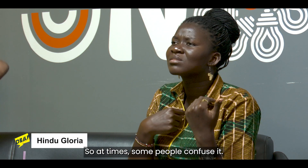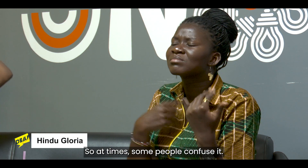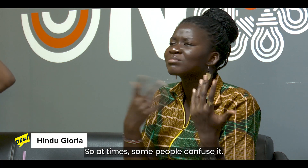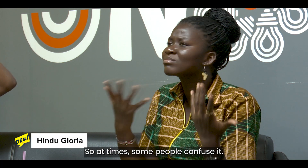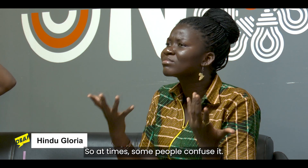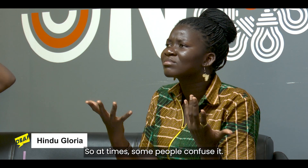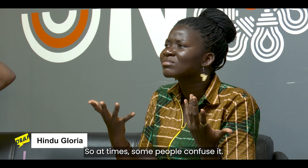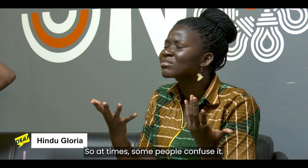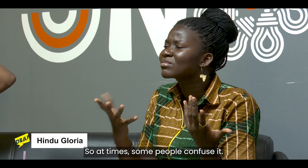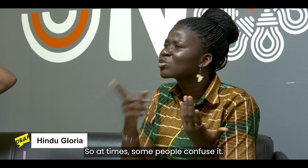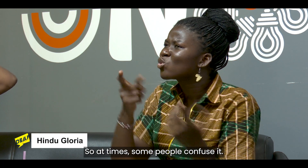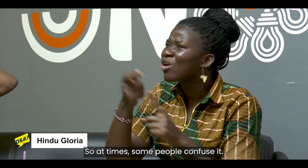some people confuse it.